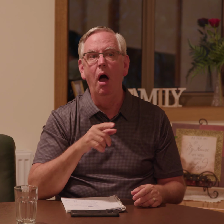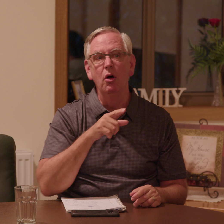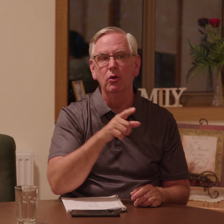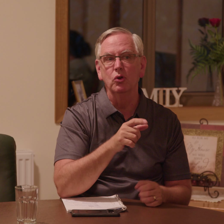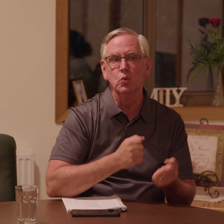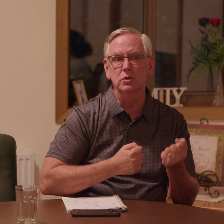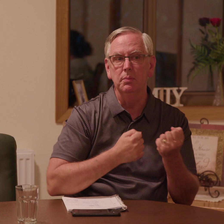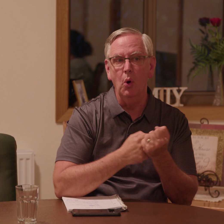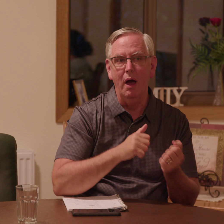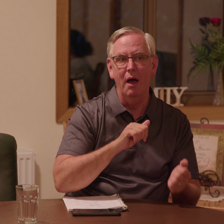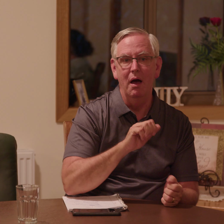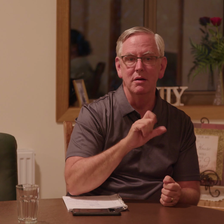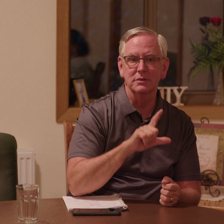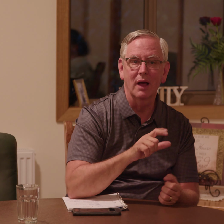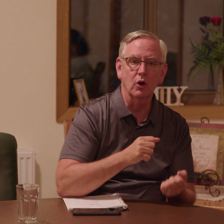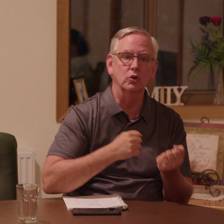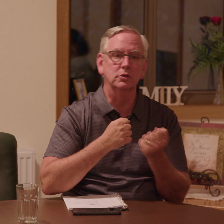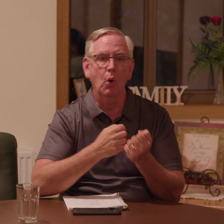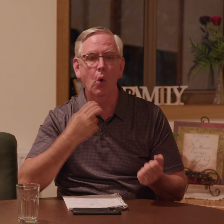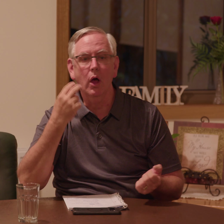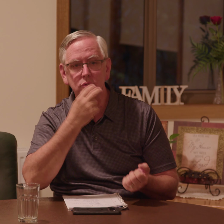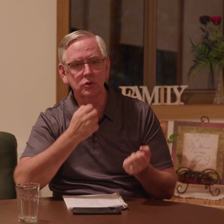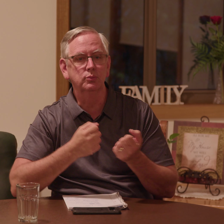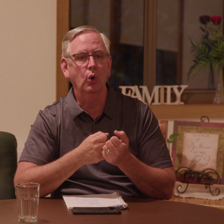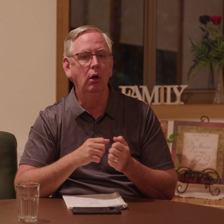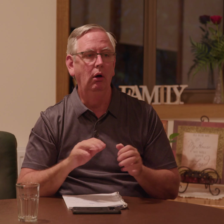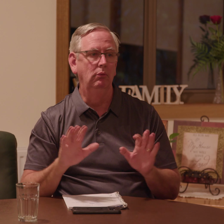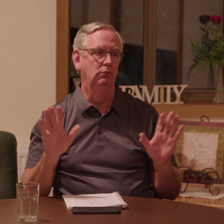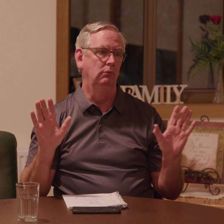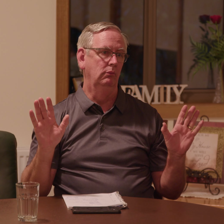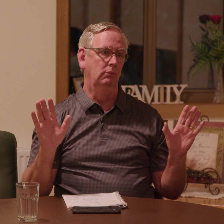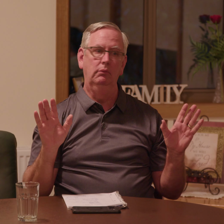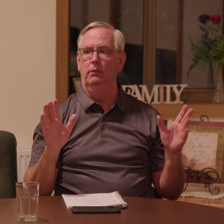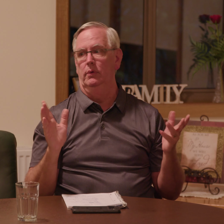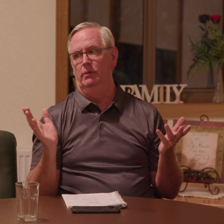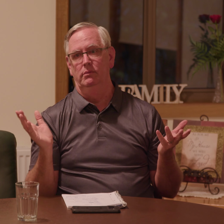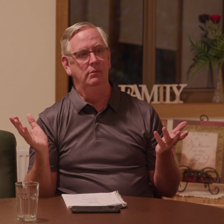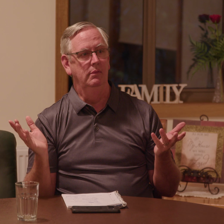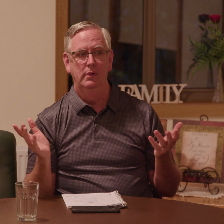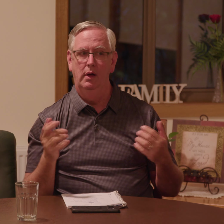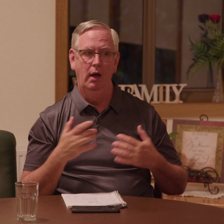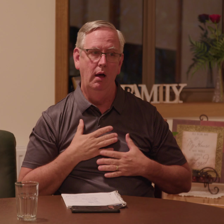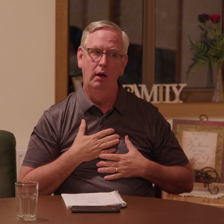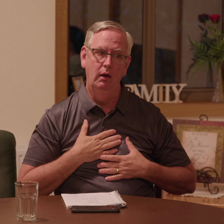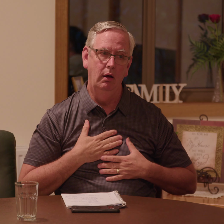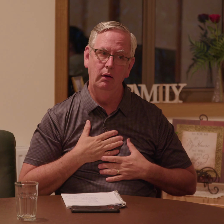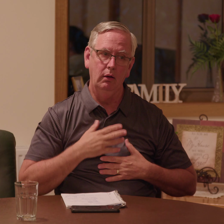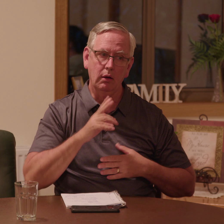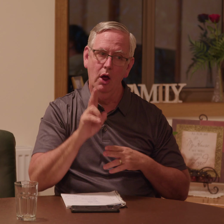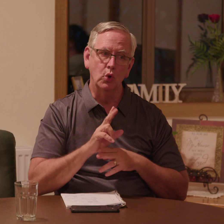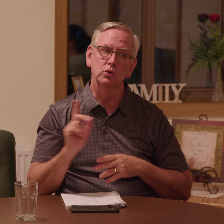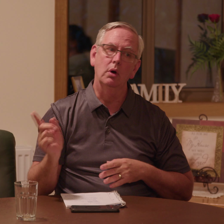in all the arguments. I don't get in the argument, do you support this kind of signing and that kind of signing or American